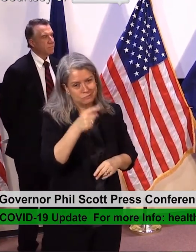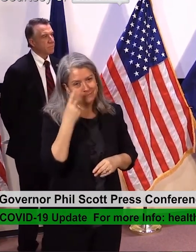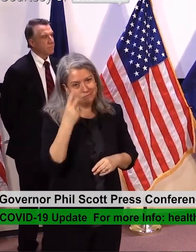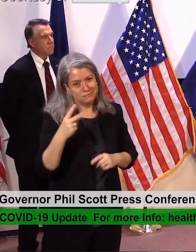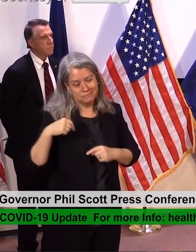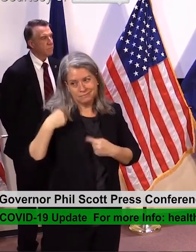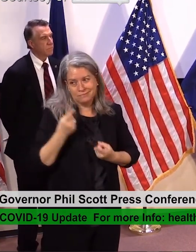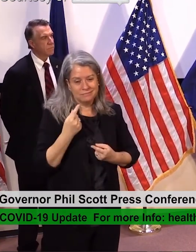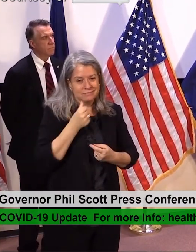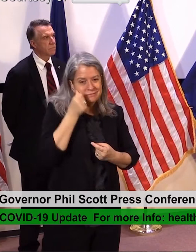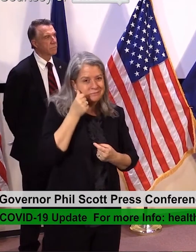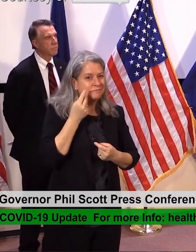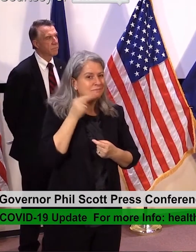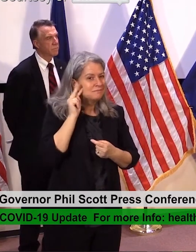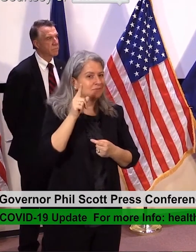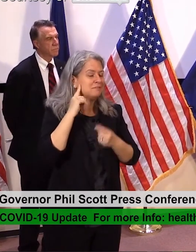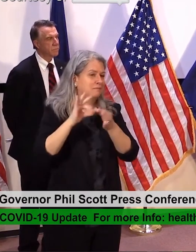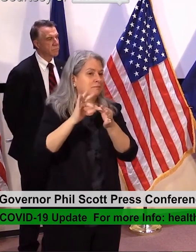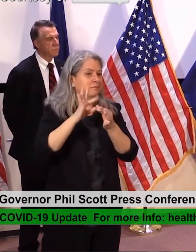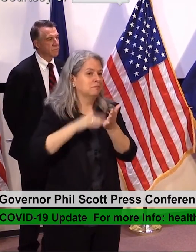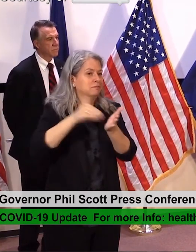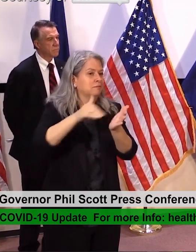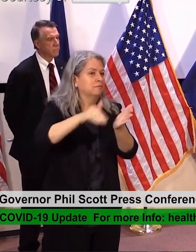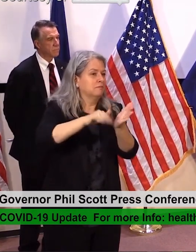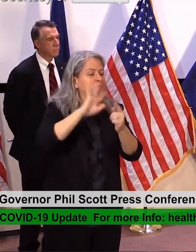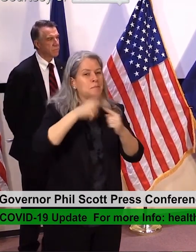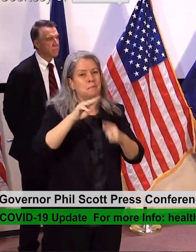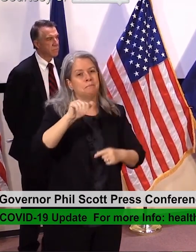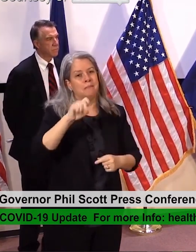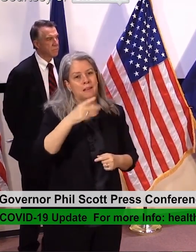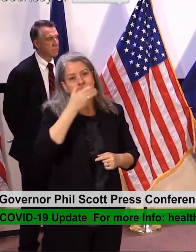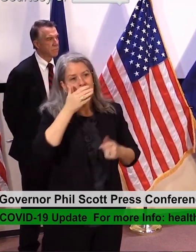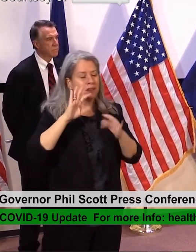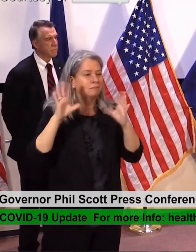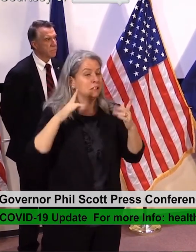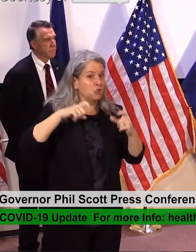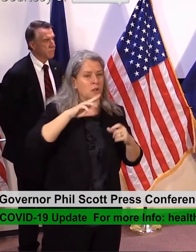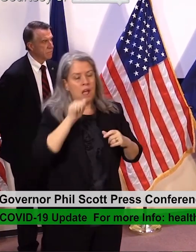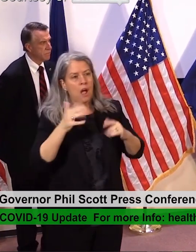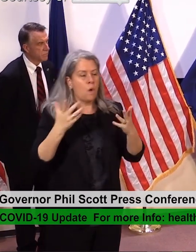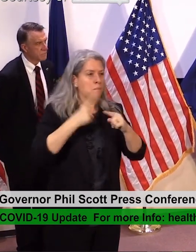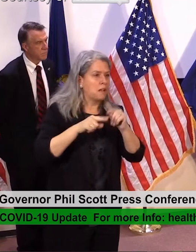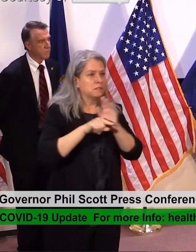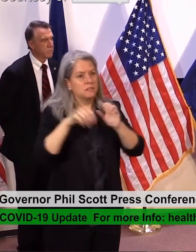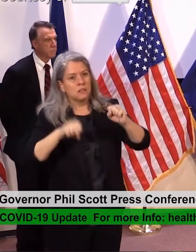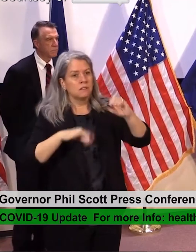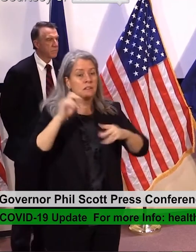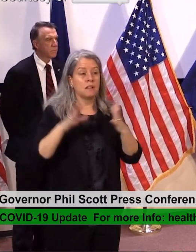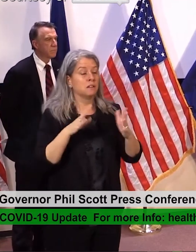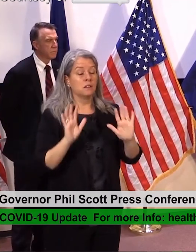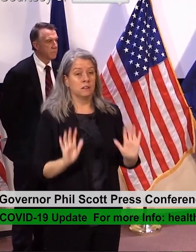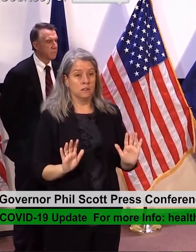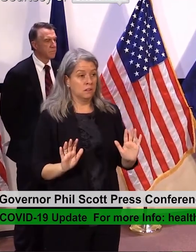last 24 to 48 hours has heard the topic repetitively. At this moment in time, at 11